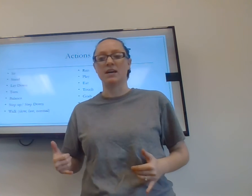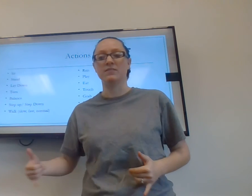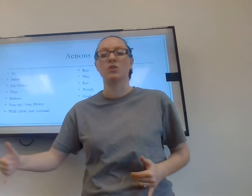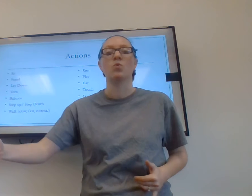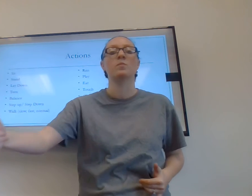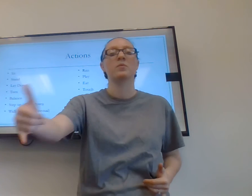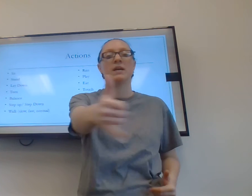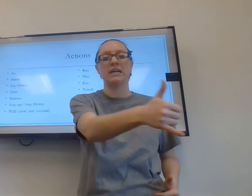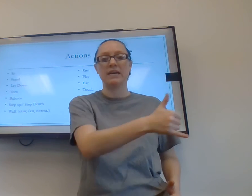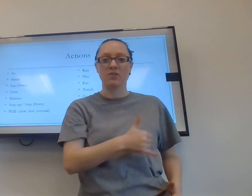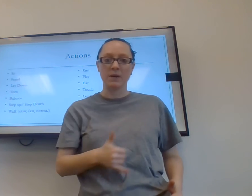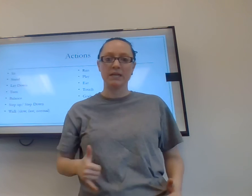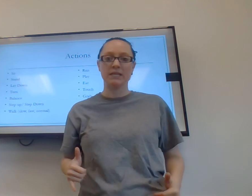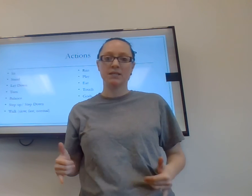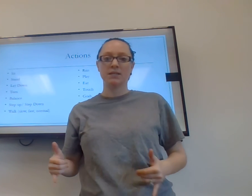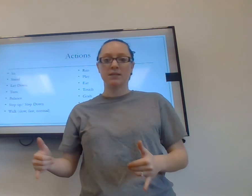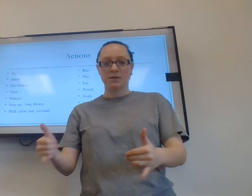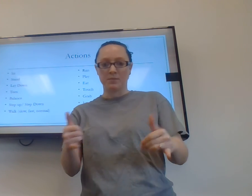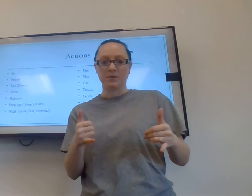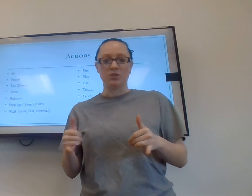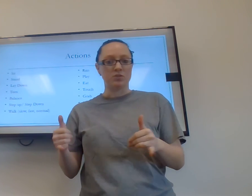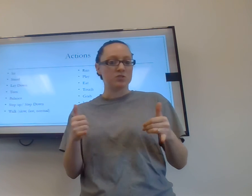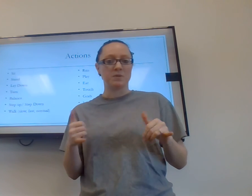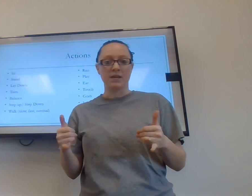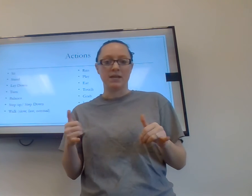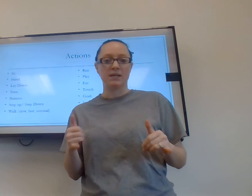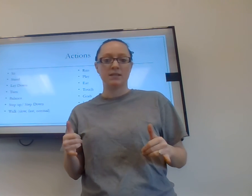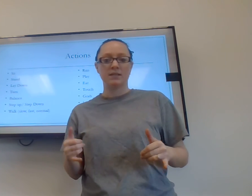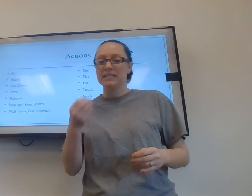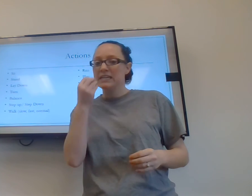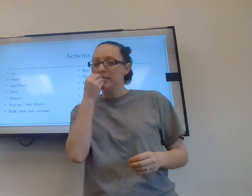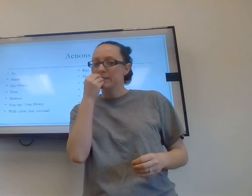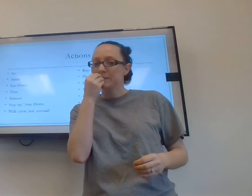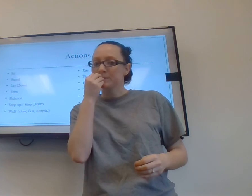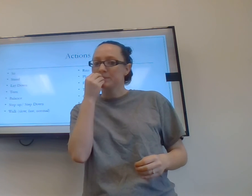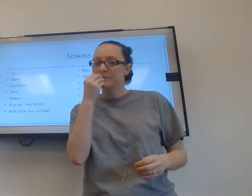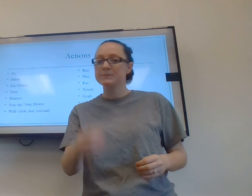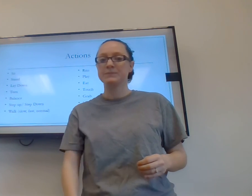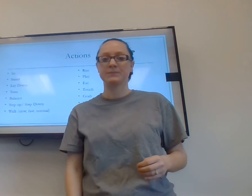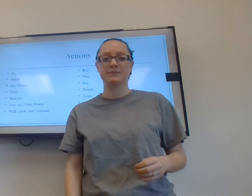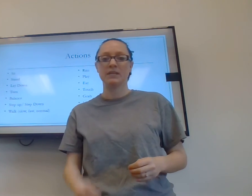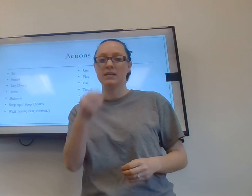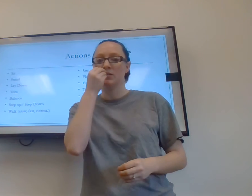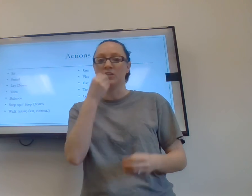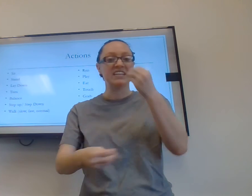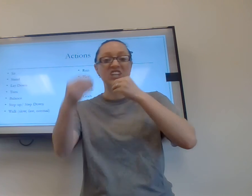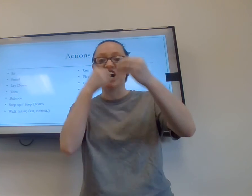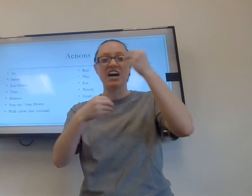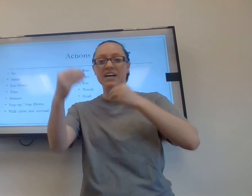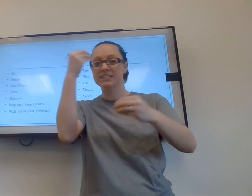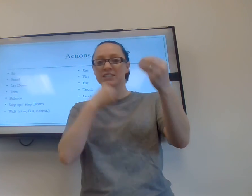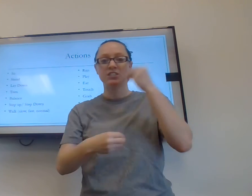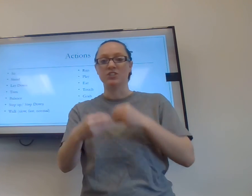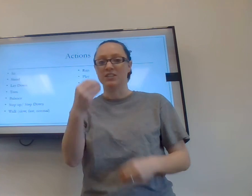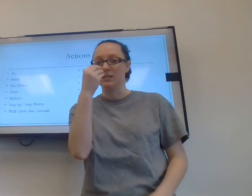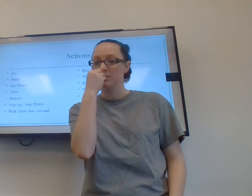of incorporating everybody. But you can just play. Eat. Eat. You can eat a lot. You can eat just